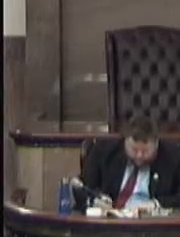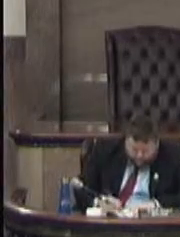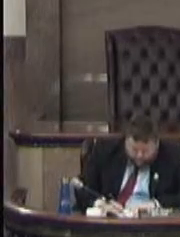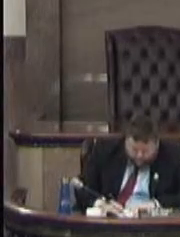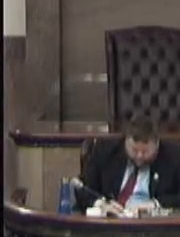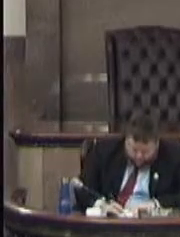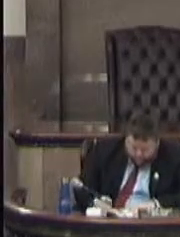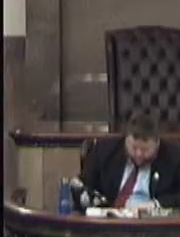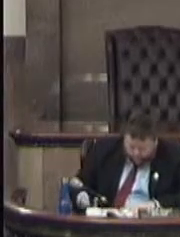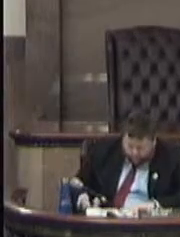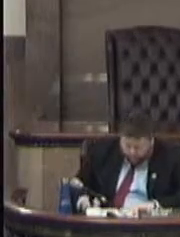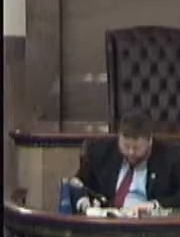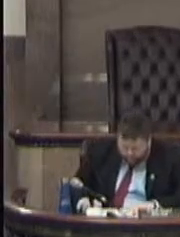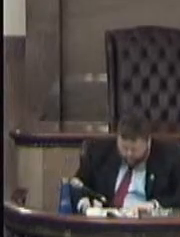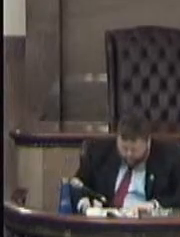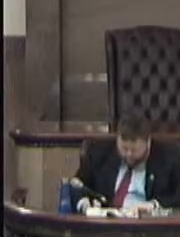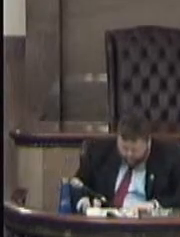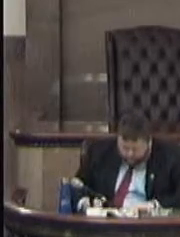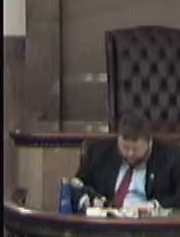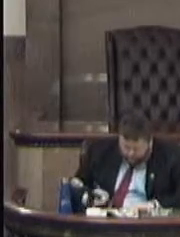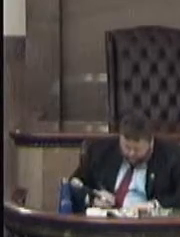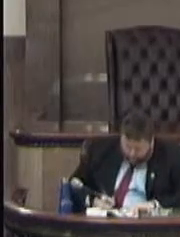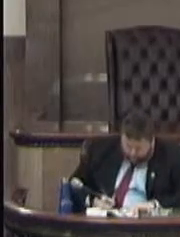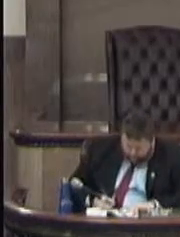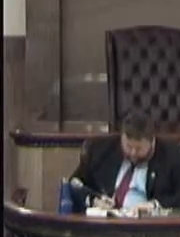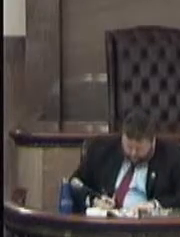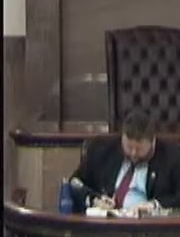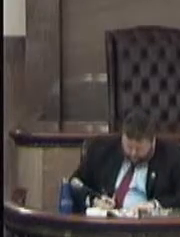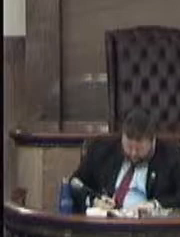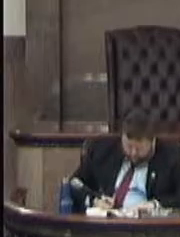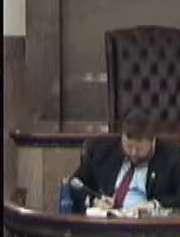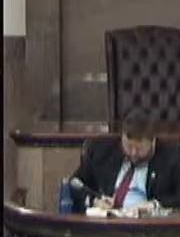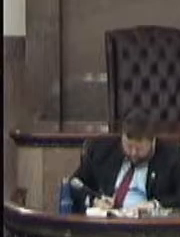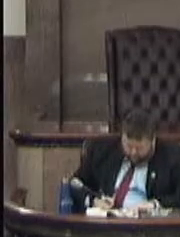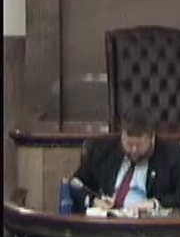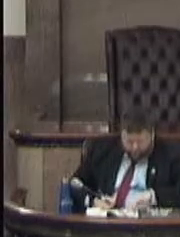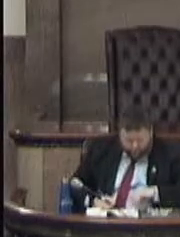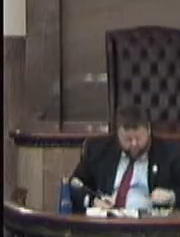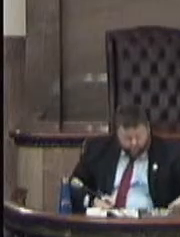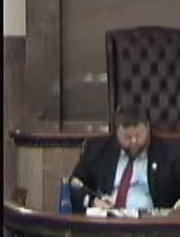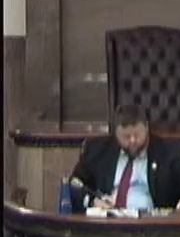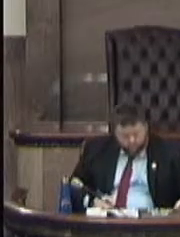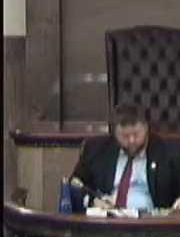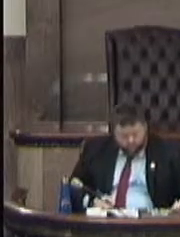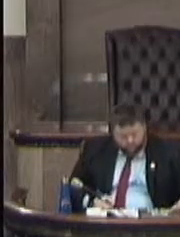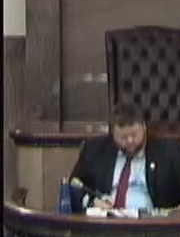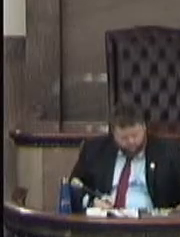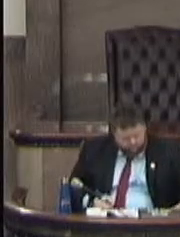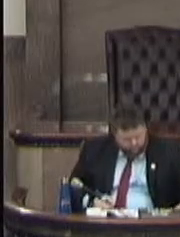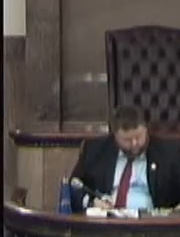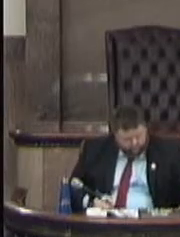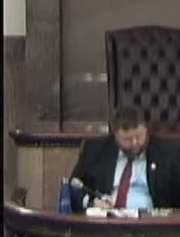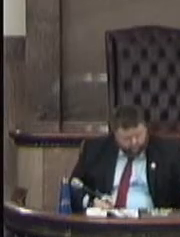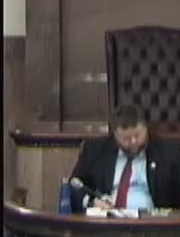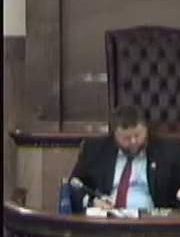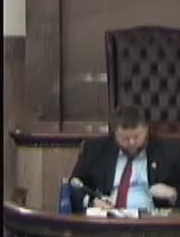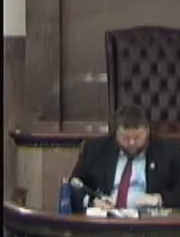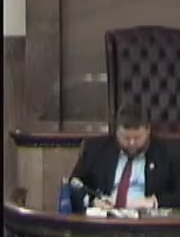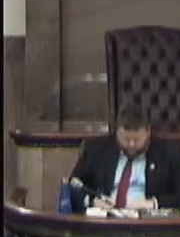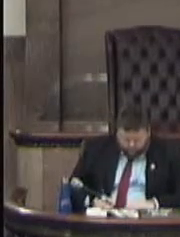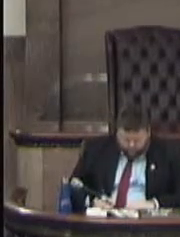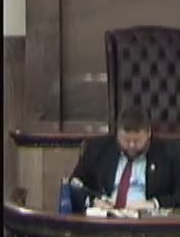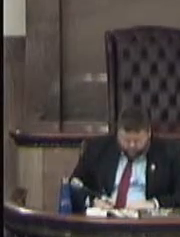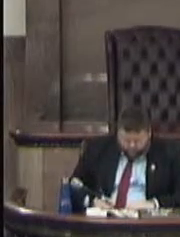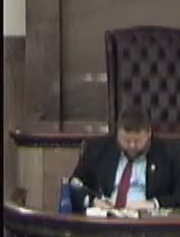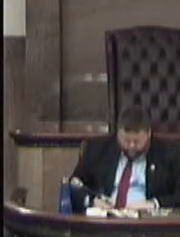clerk's office. If you have a cellular phone, pager, or other electronic device in your possession, I would request that you make it inaudible for the duration of the meeting. Thank you for your